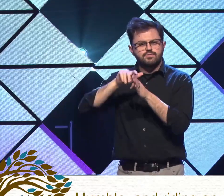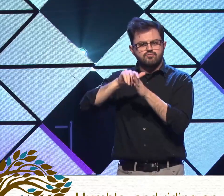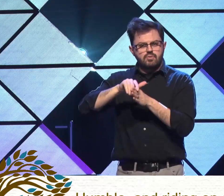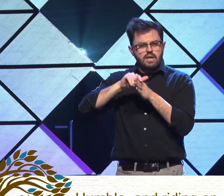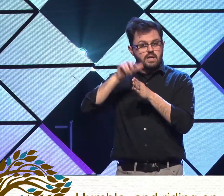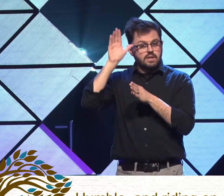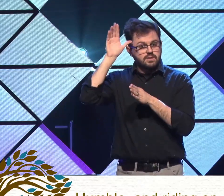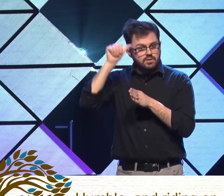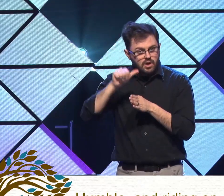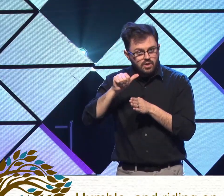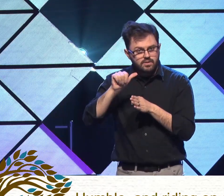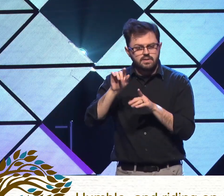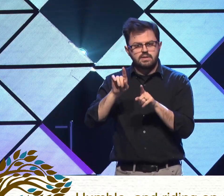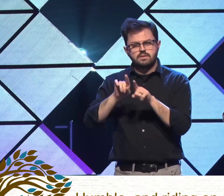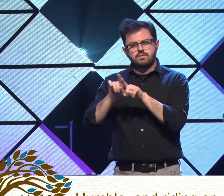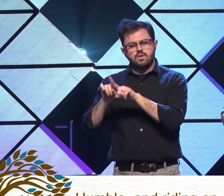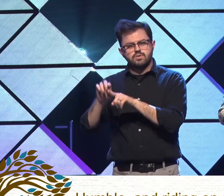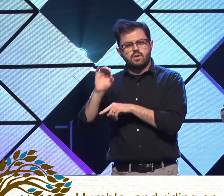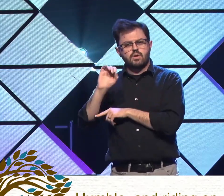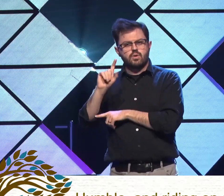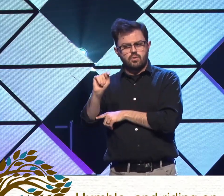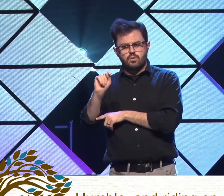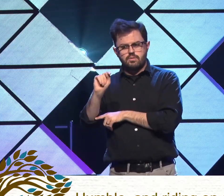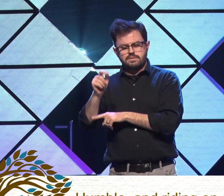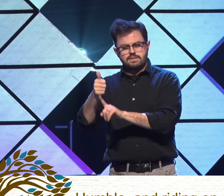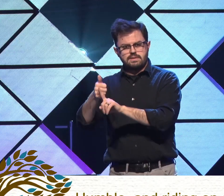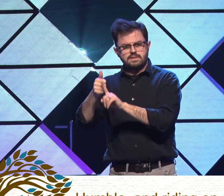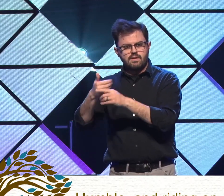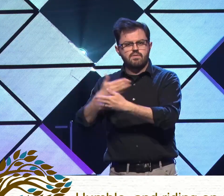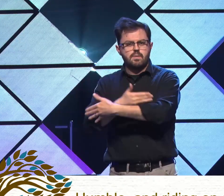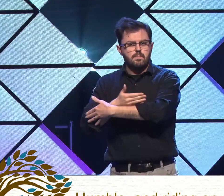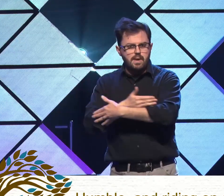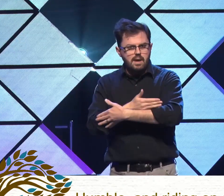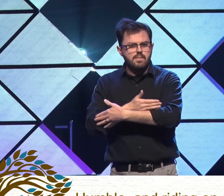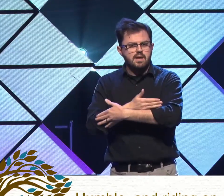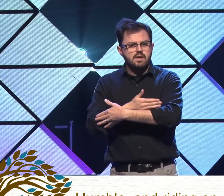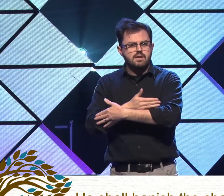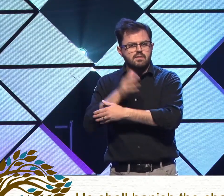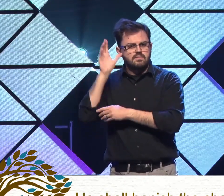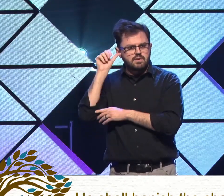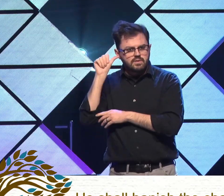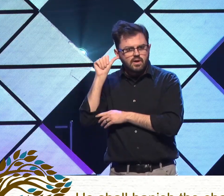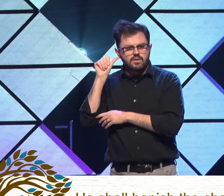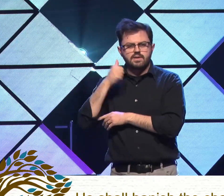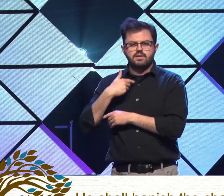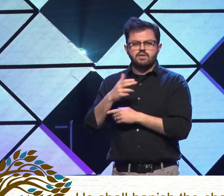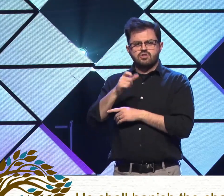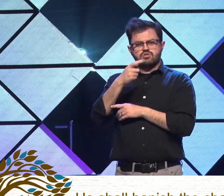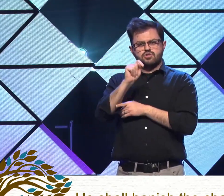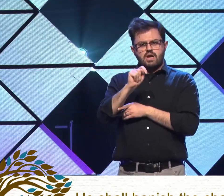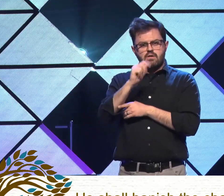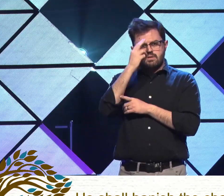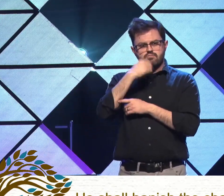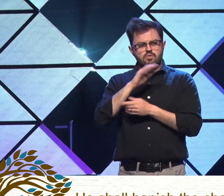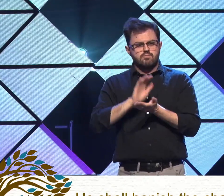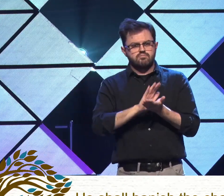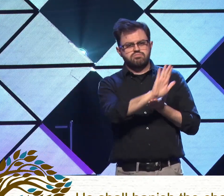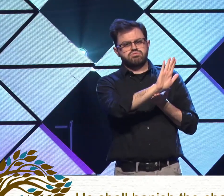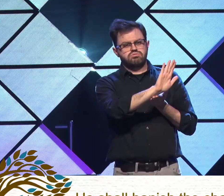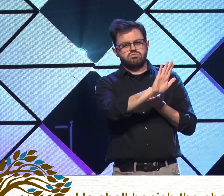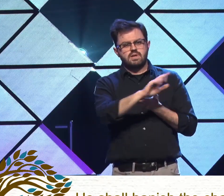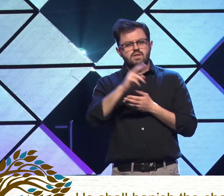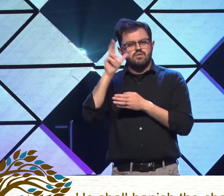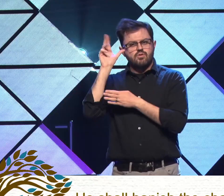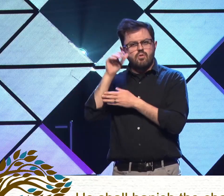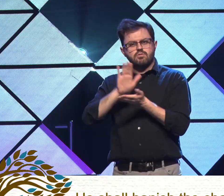on a donkey, on a colt, the foal of a donkey. He shall banish the chariot from Ephraim and the horse from Jerusalem.